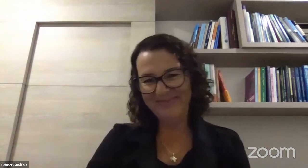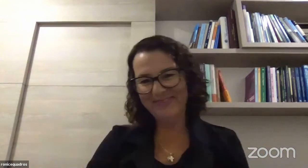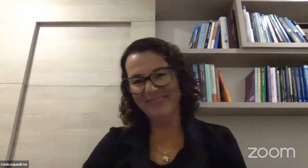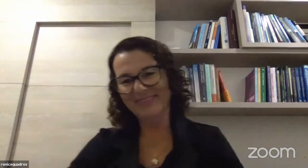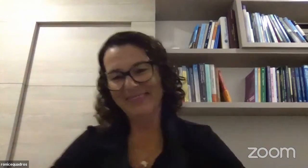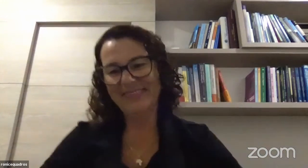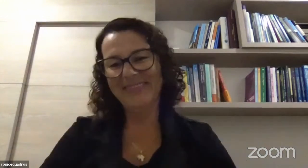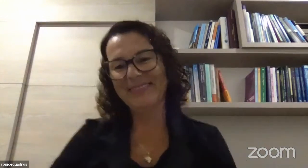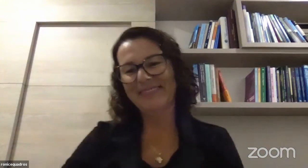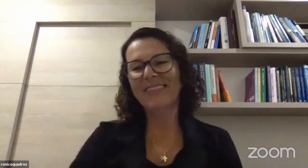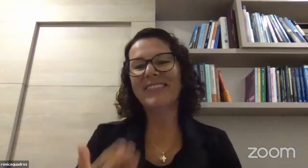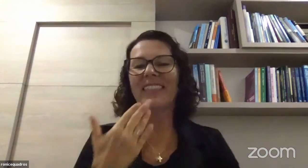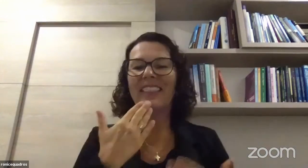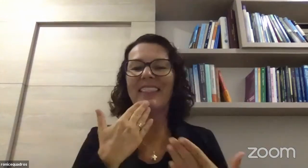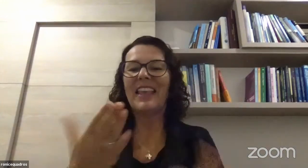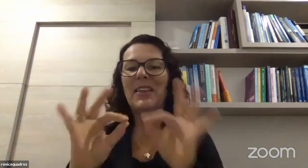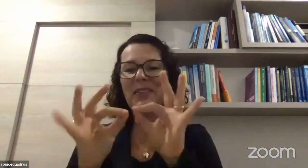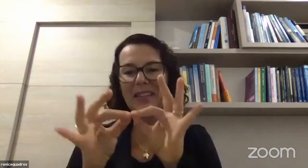Thank you.